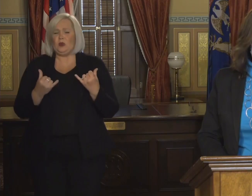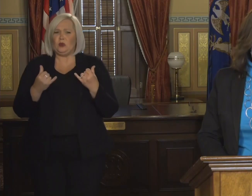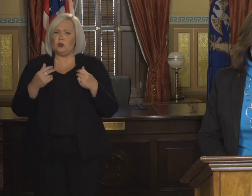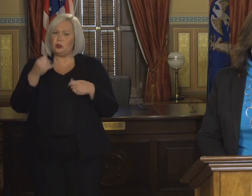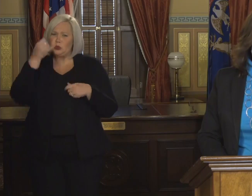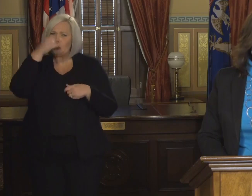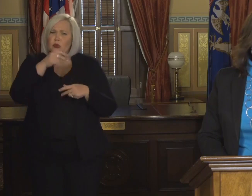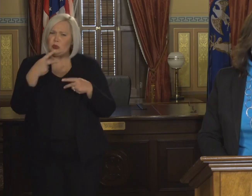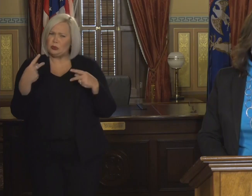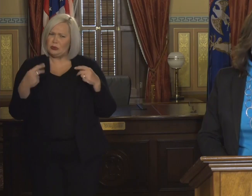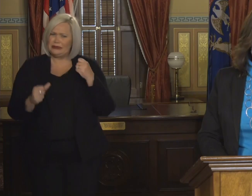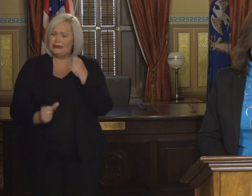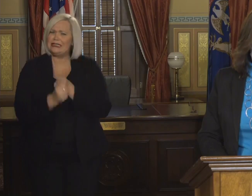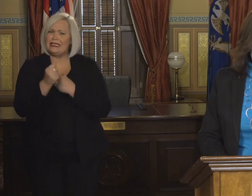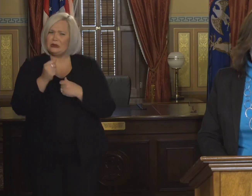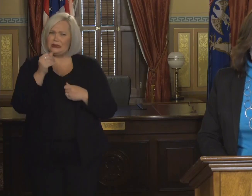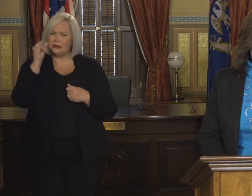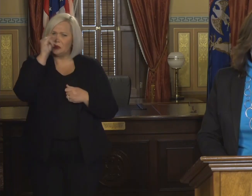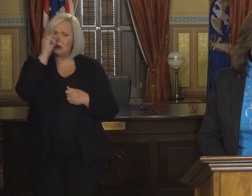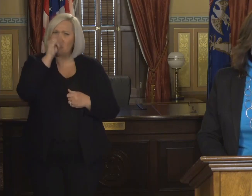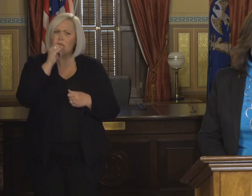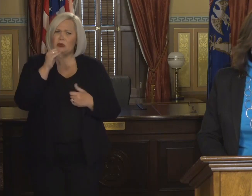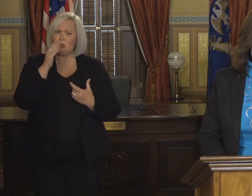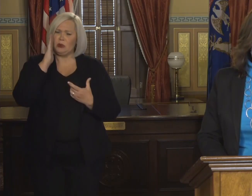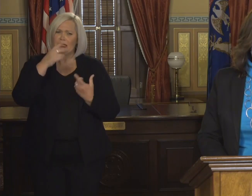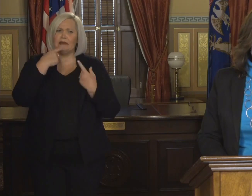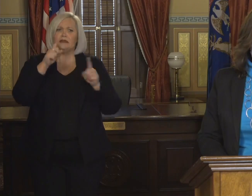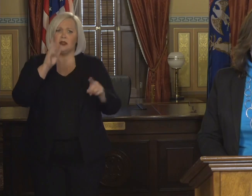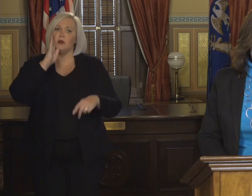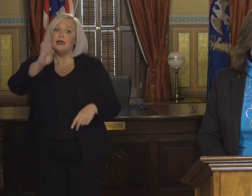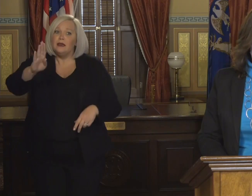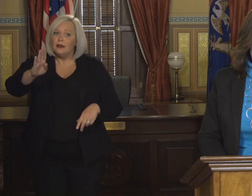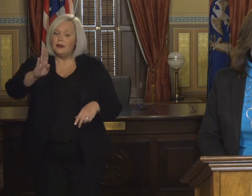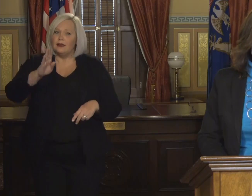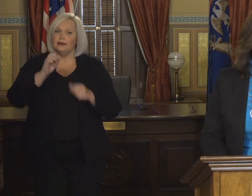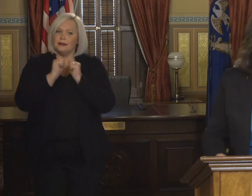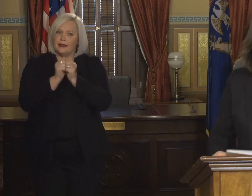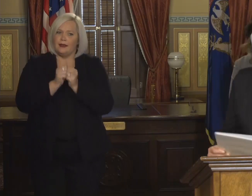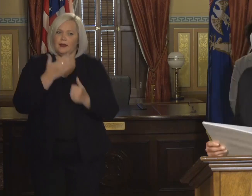we do what we know works. We will get through this, and we'll get through it together. Thank you.